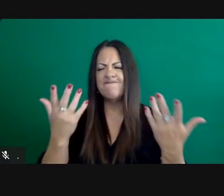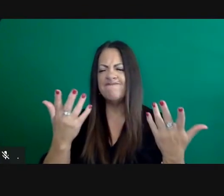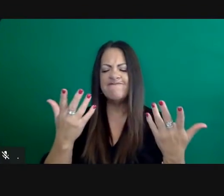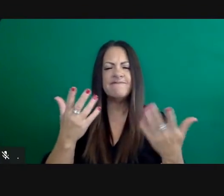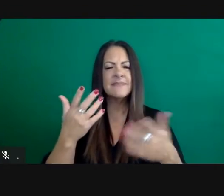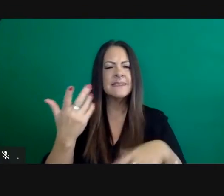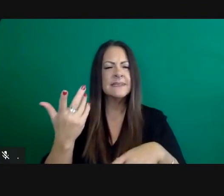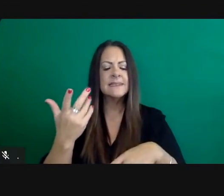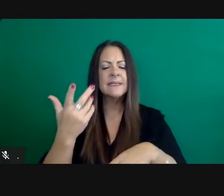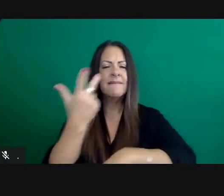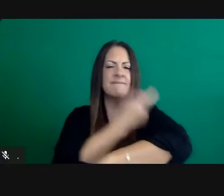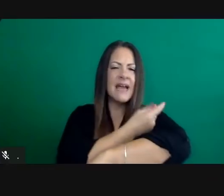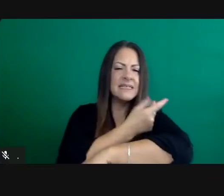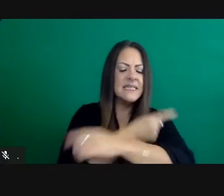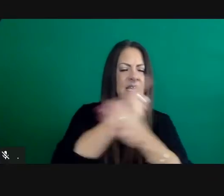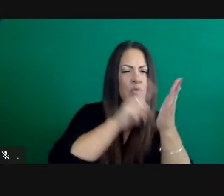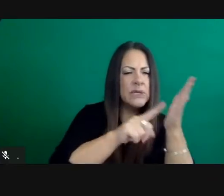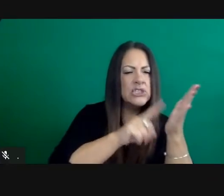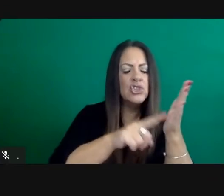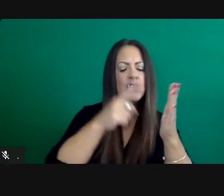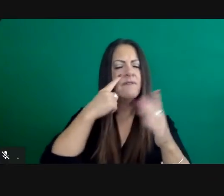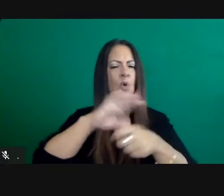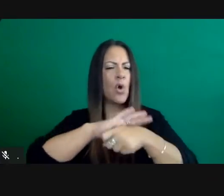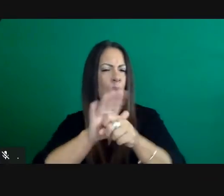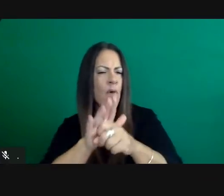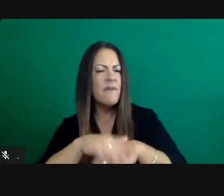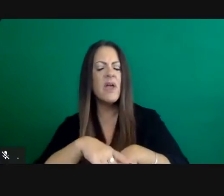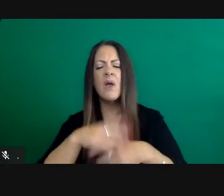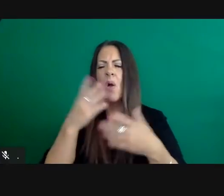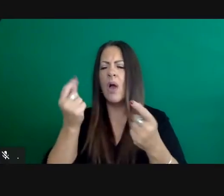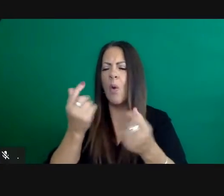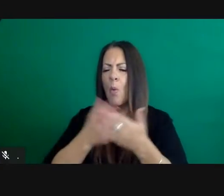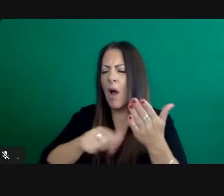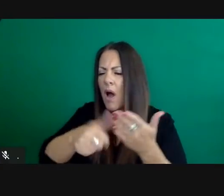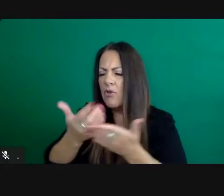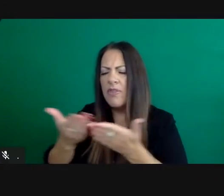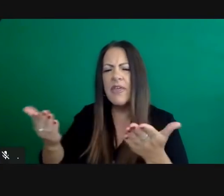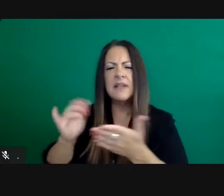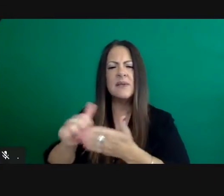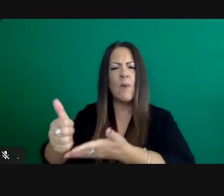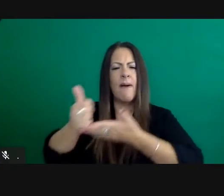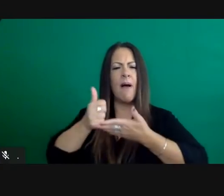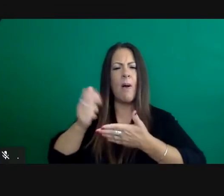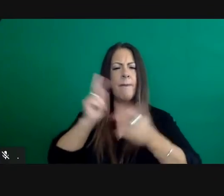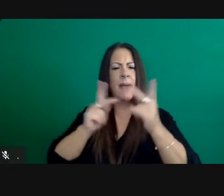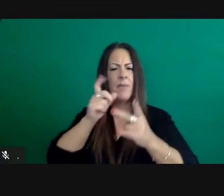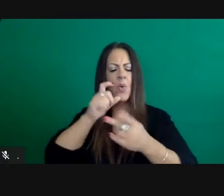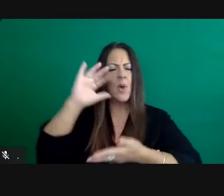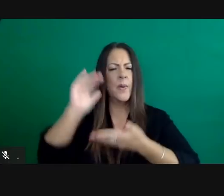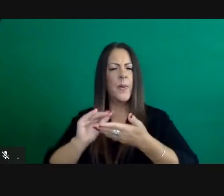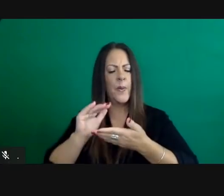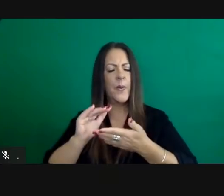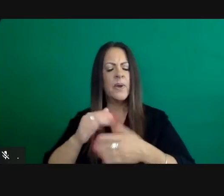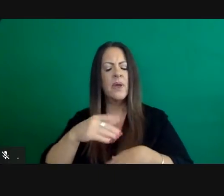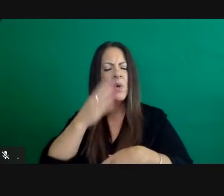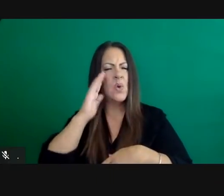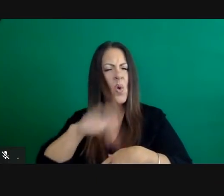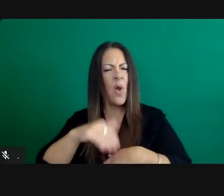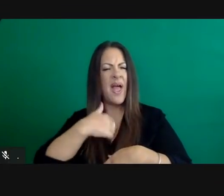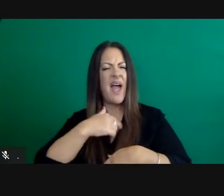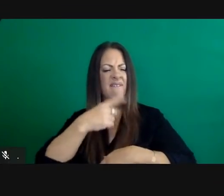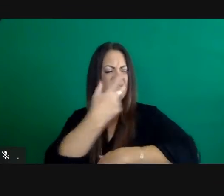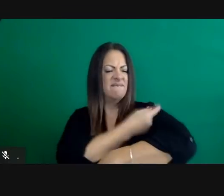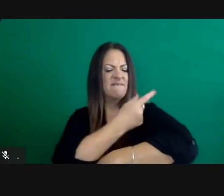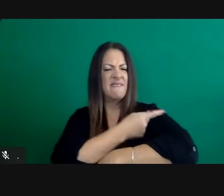and vaccine research, that Johnson & Johnson suspended their vaccine trial. Eli Lilly